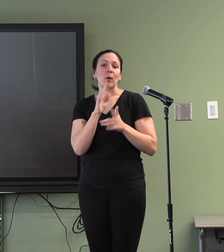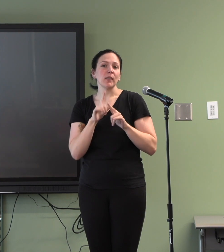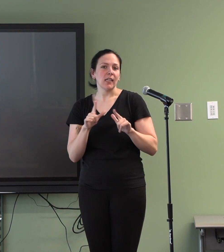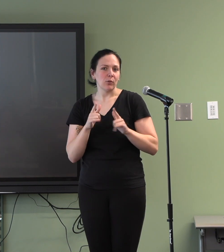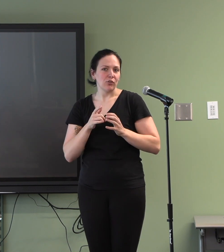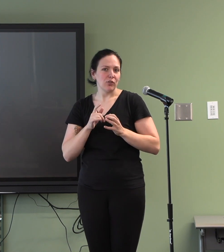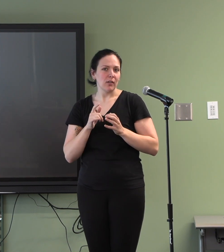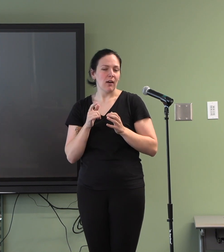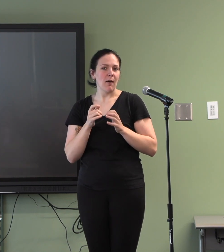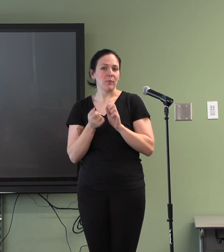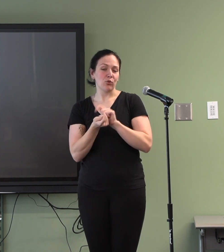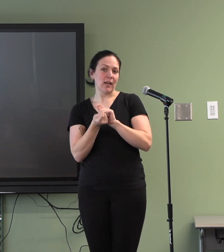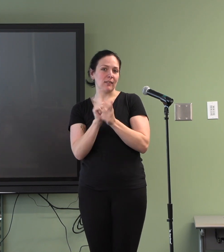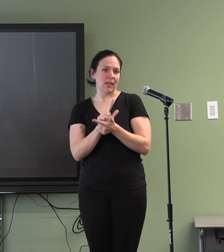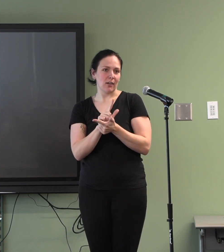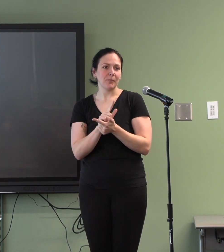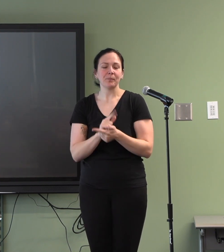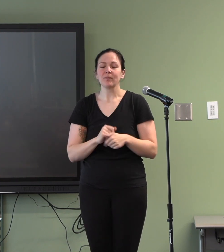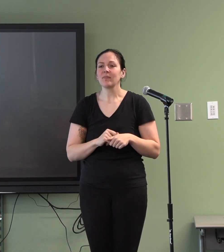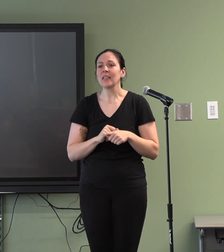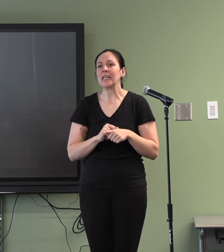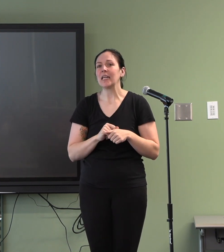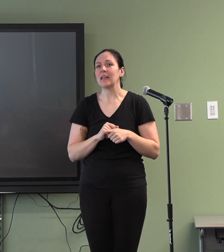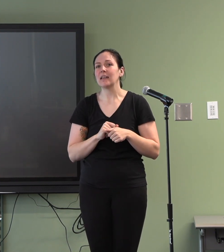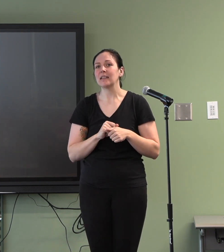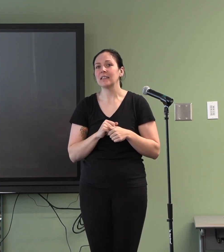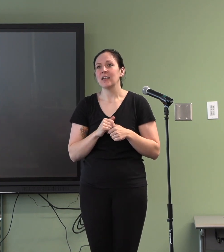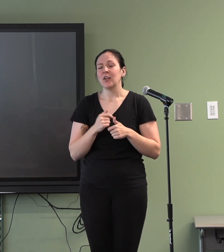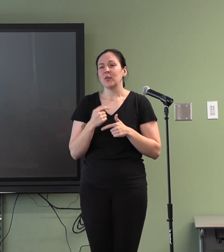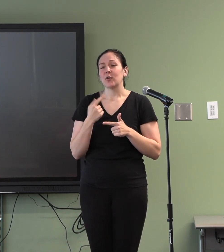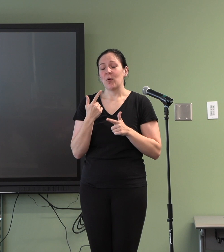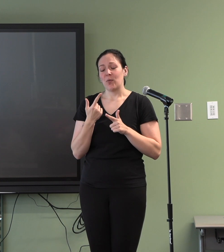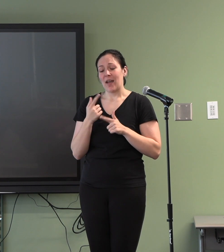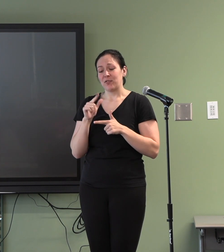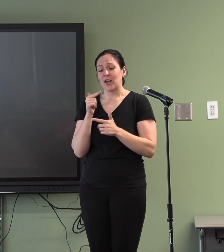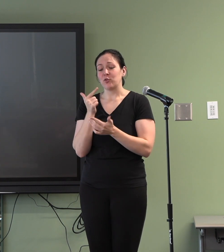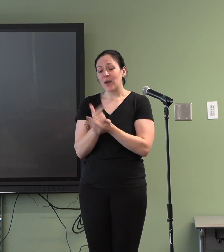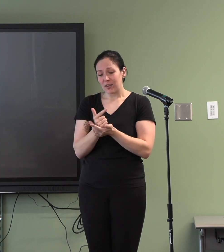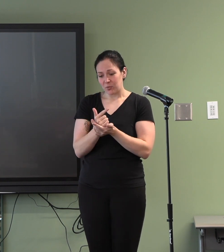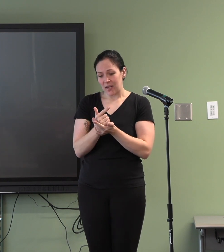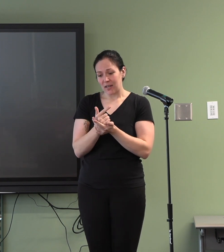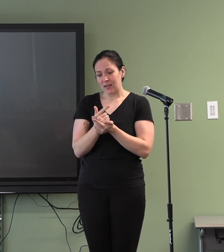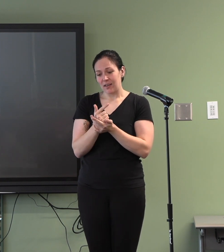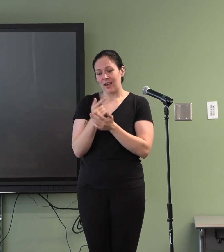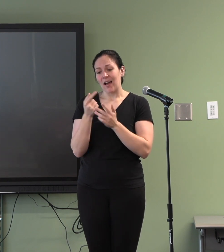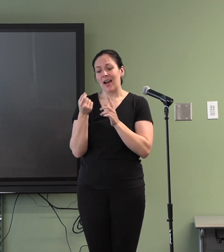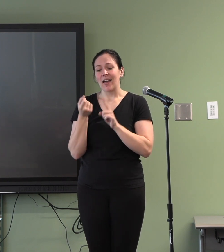spoken language translator. And so after I graduated, I